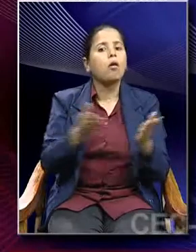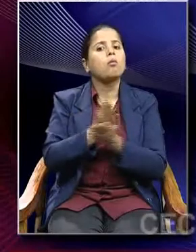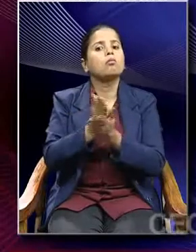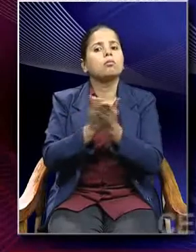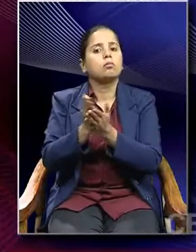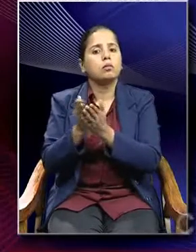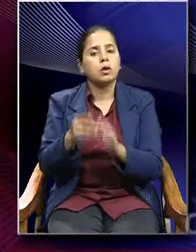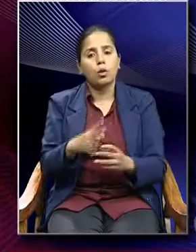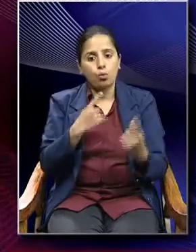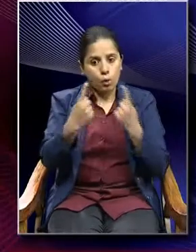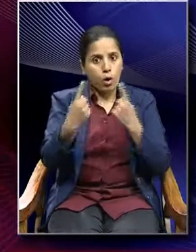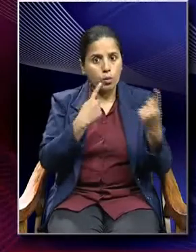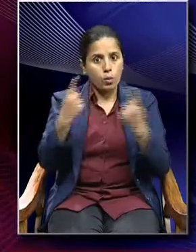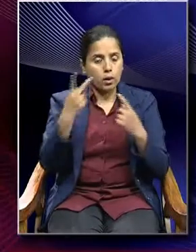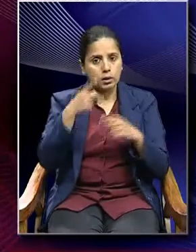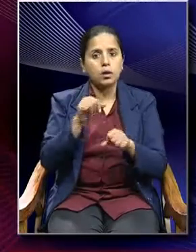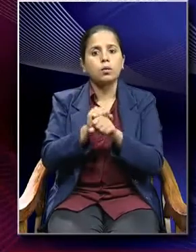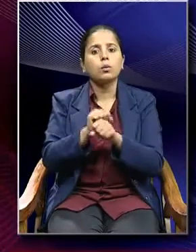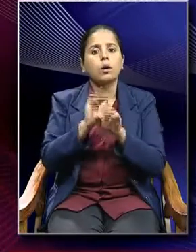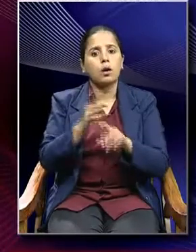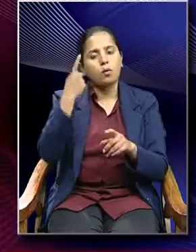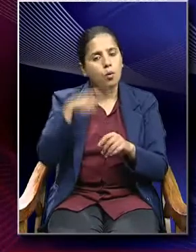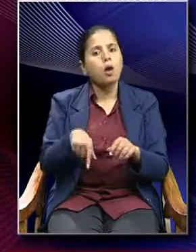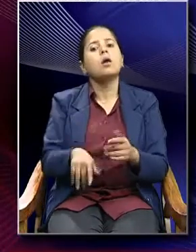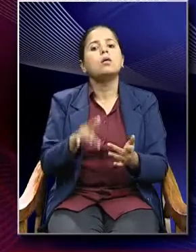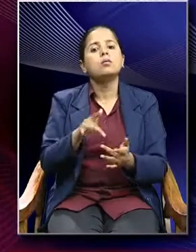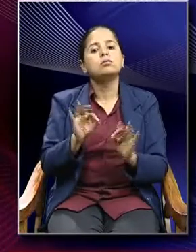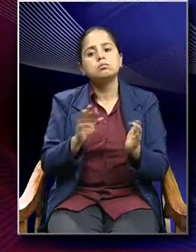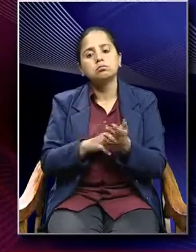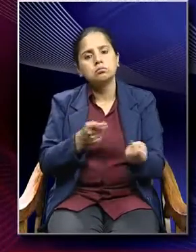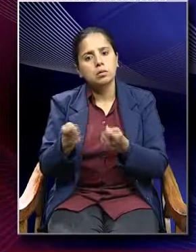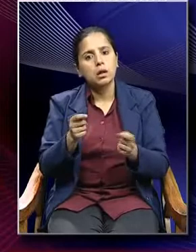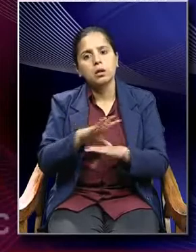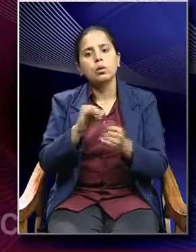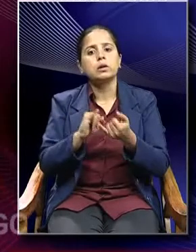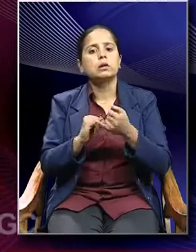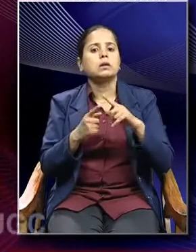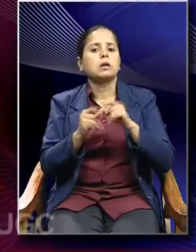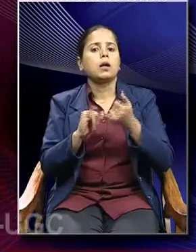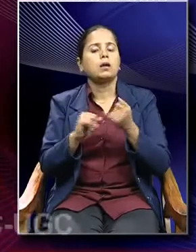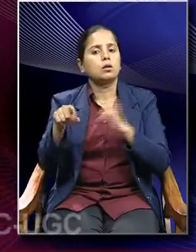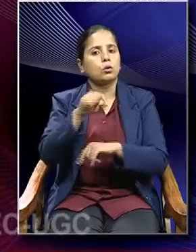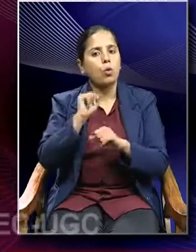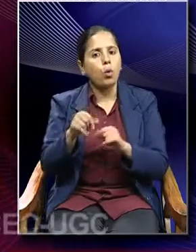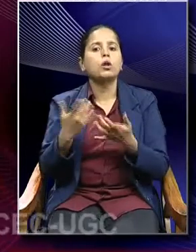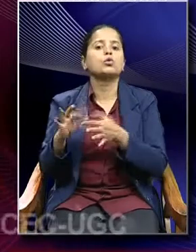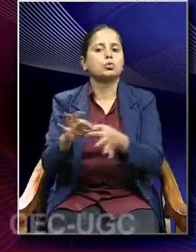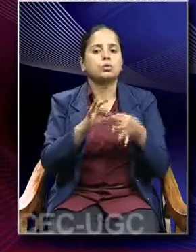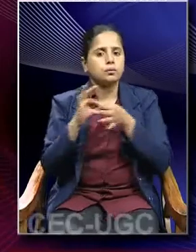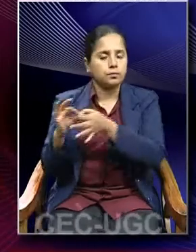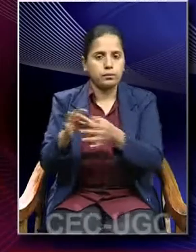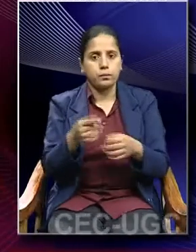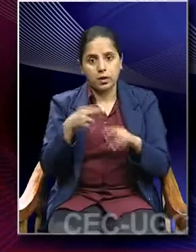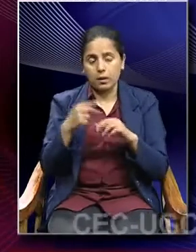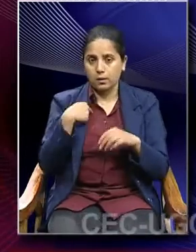and each part functional for maintenance of the status quo or solidarity. Now, if we